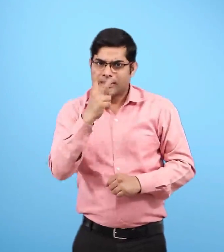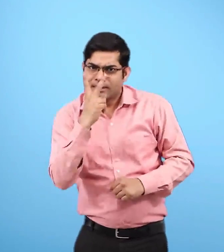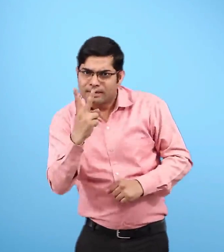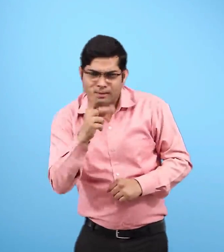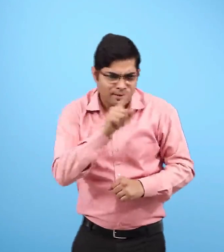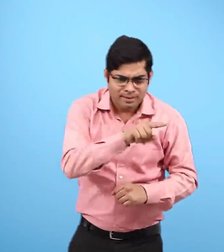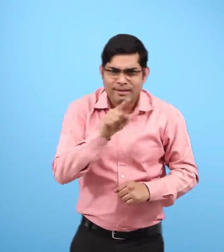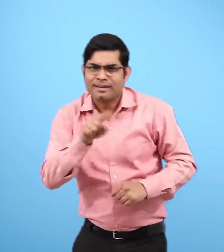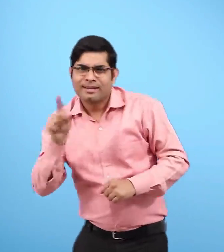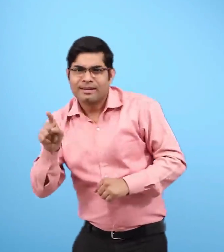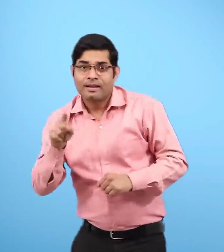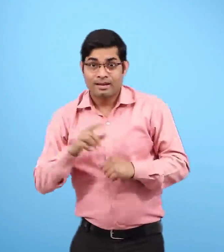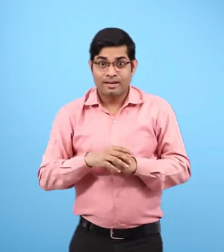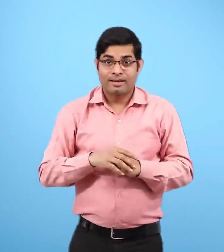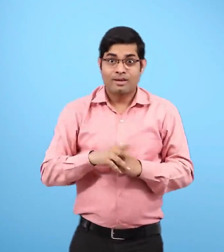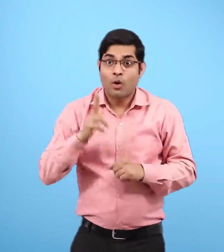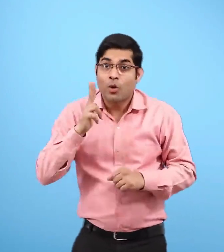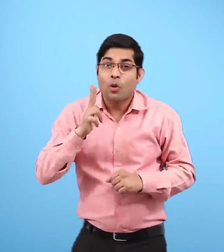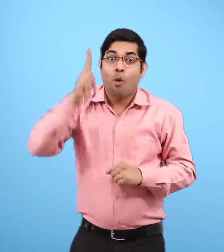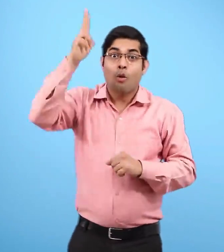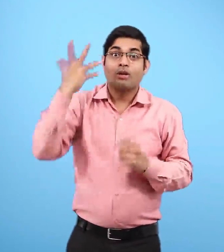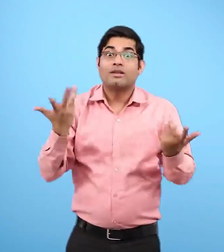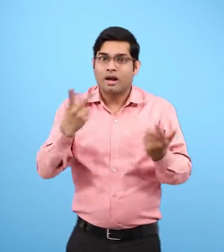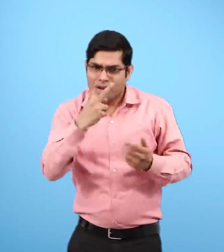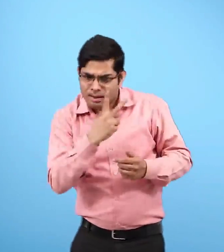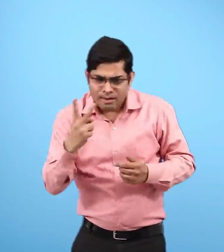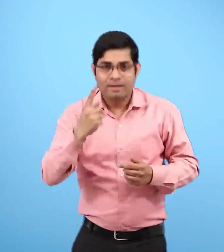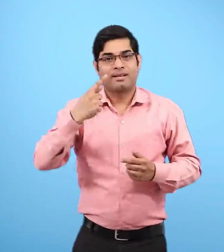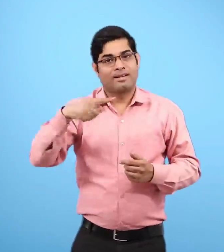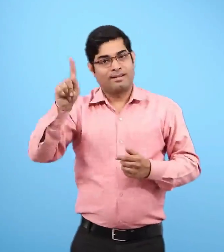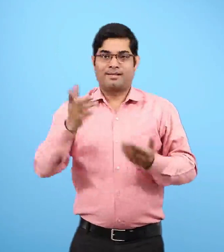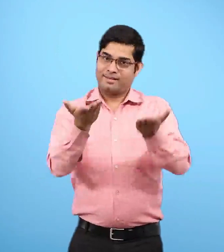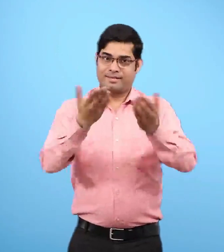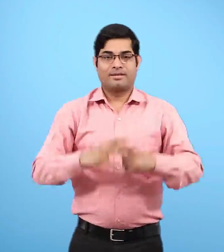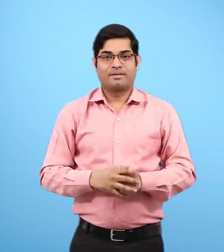You have to identify which one is tallest,